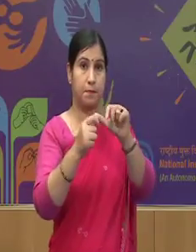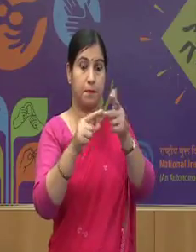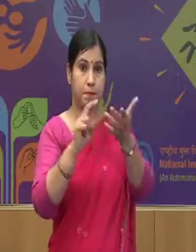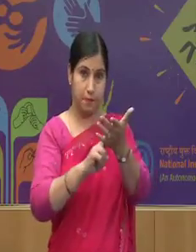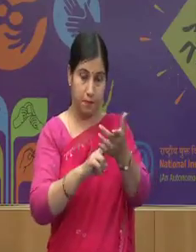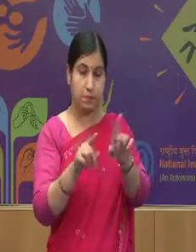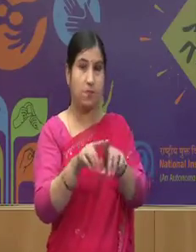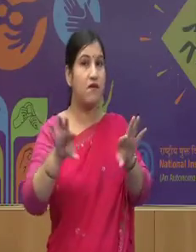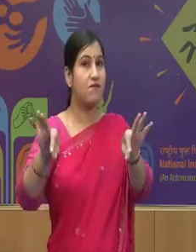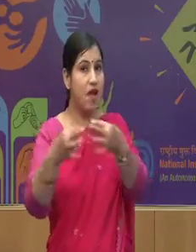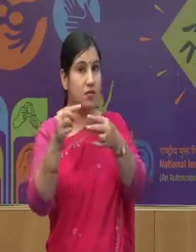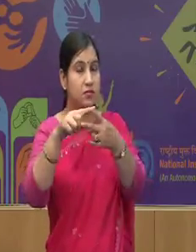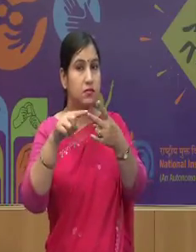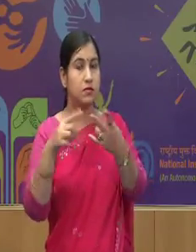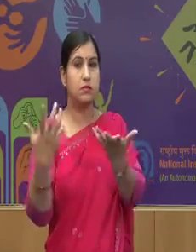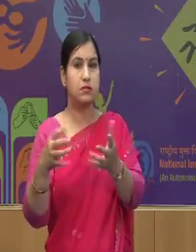and France became weak